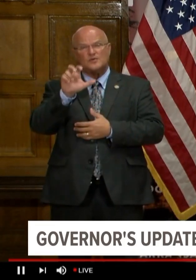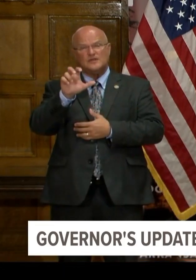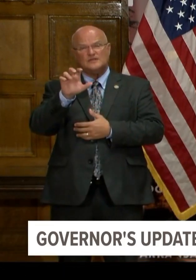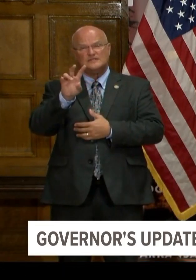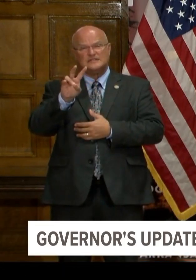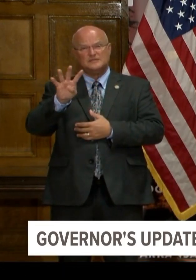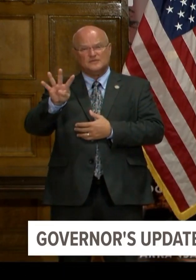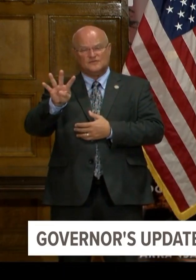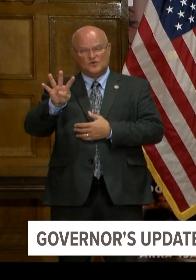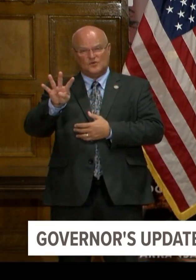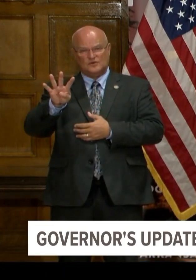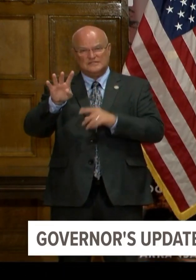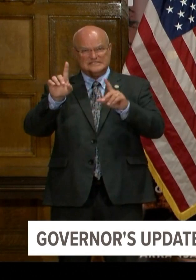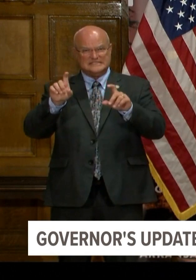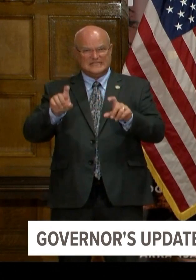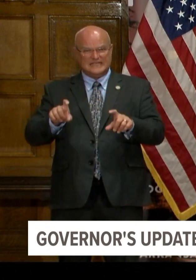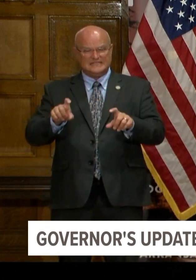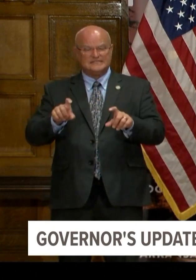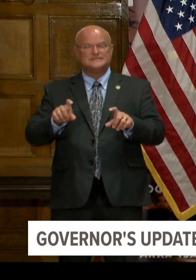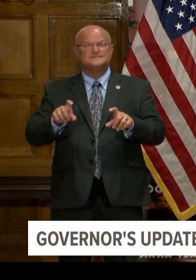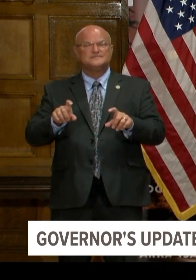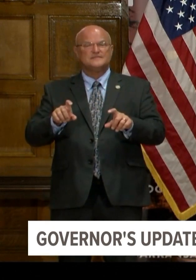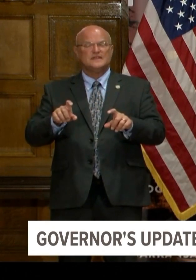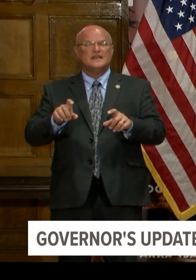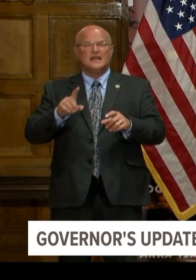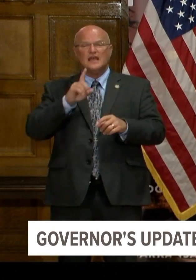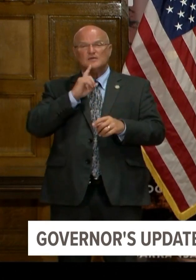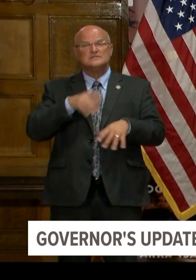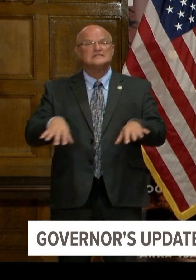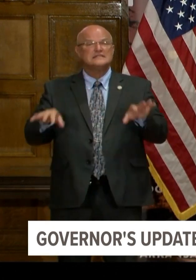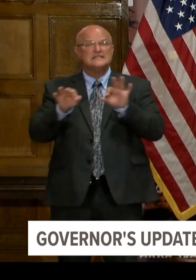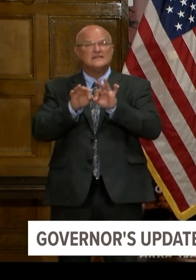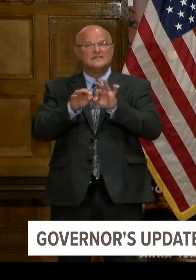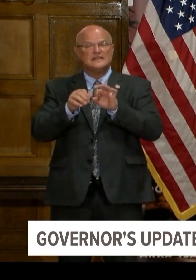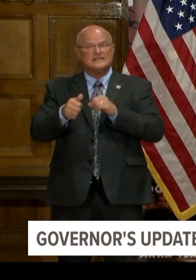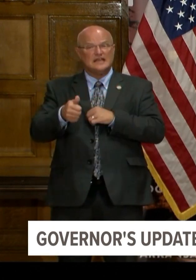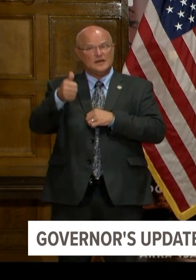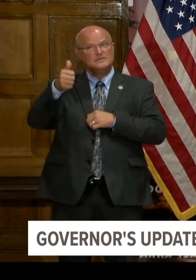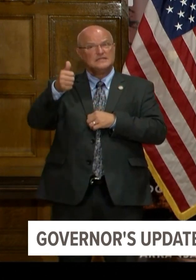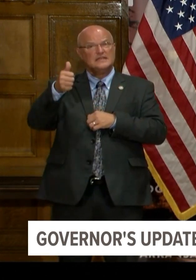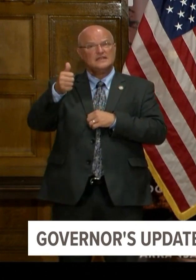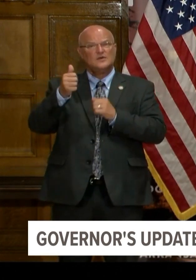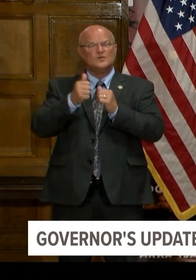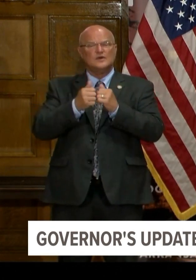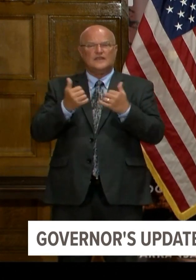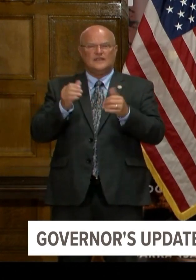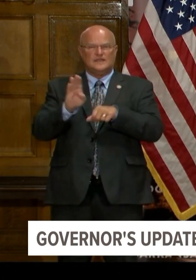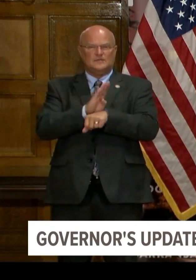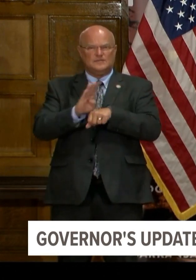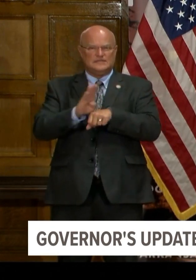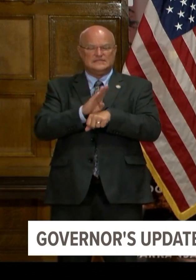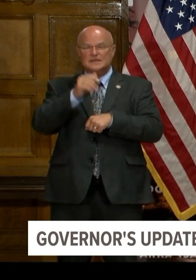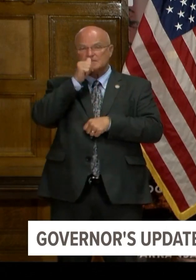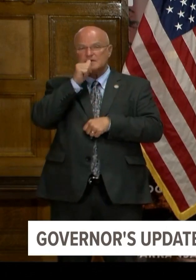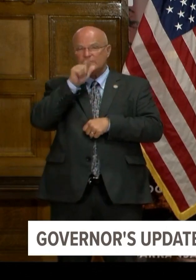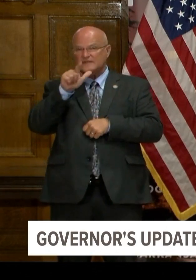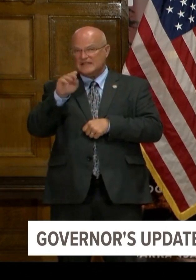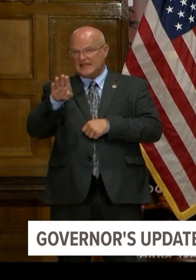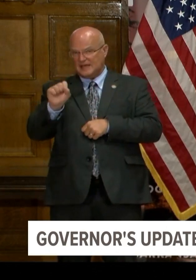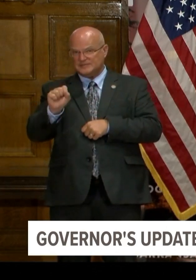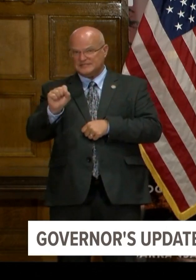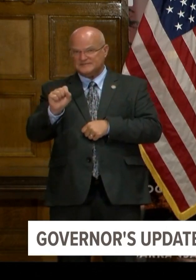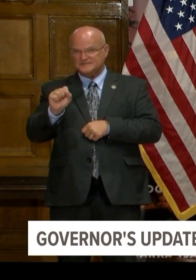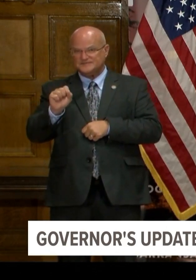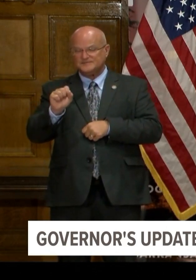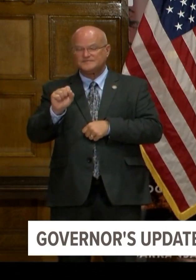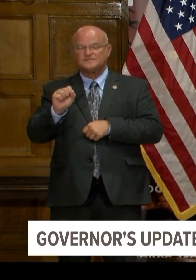2,374 tests performed. There was a significant uptick in the commercial and private laboratory